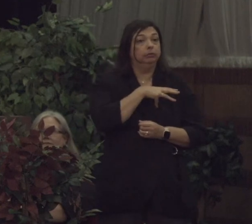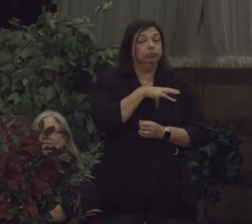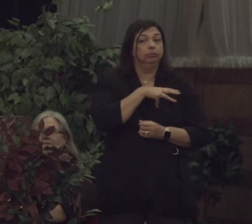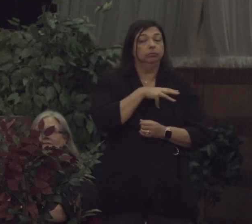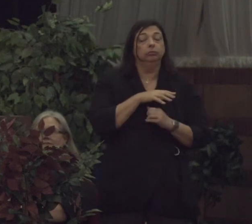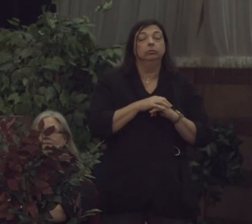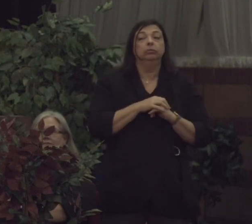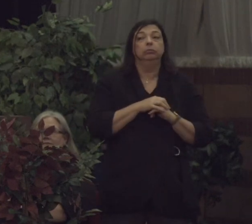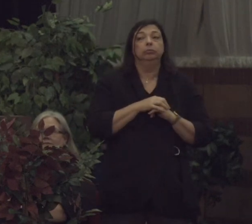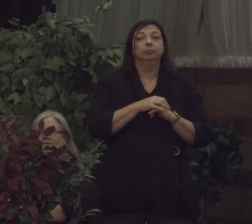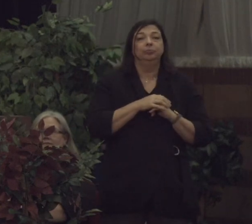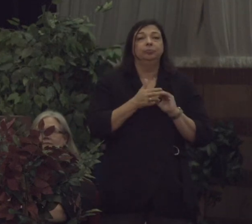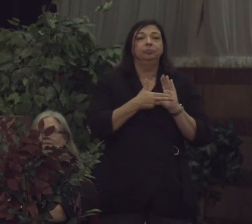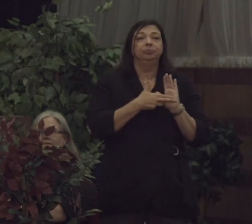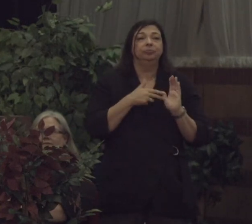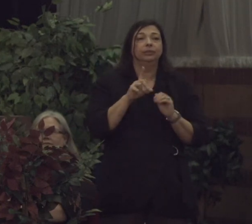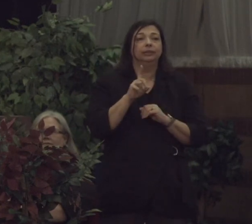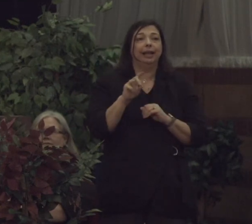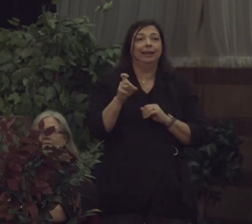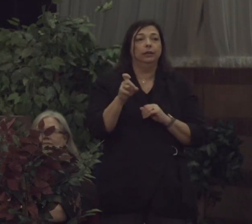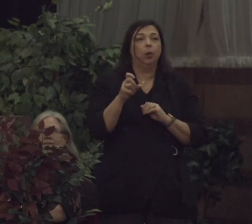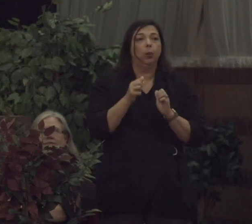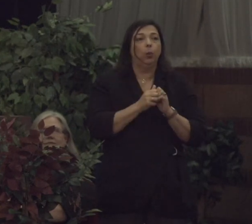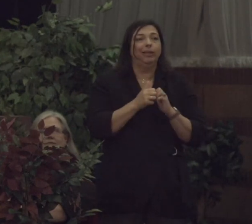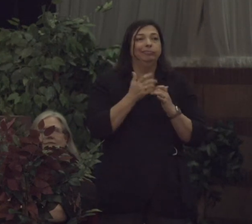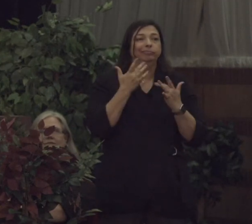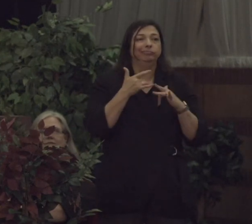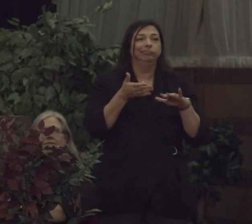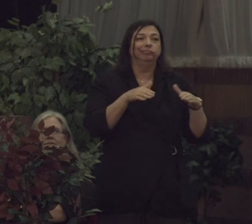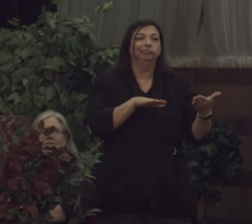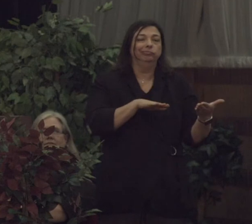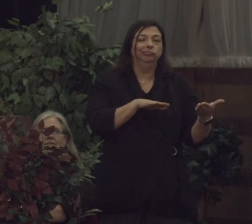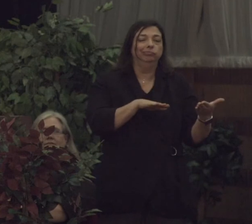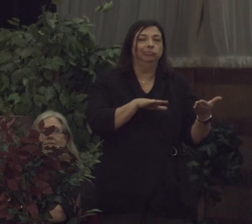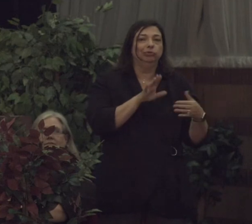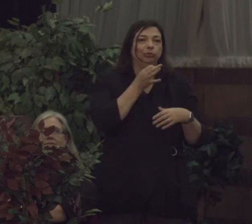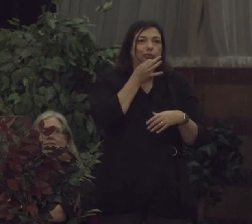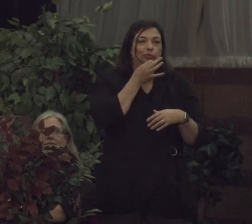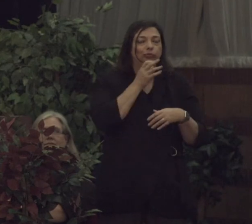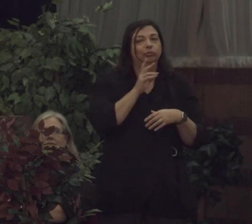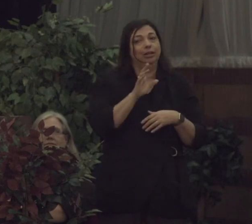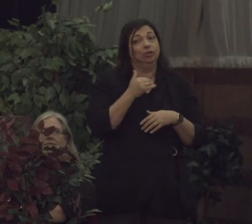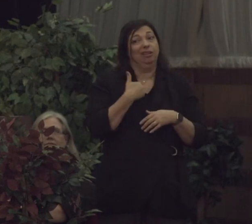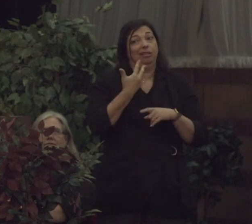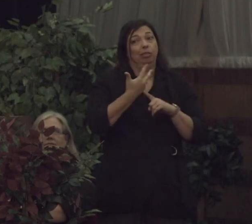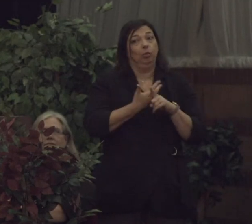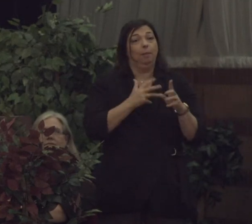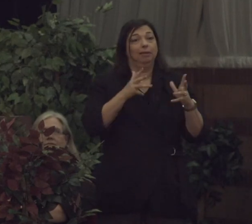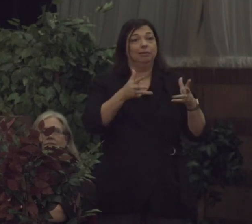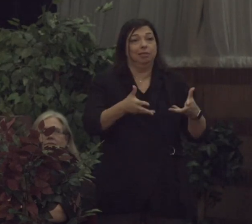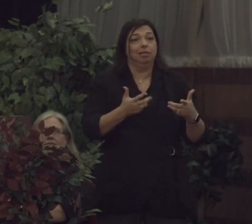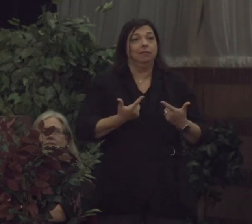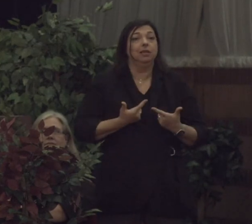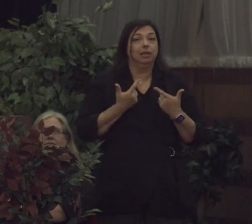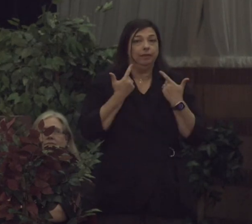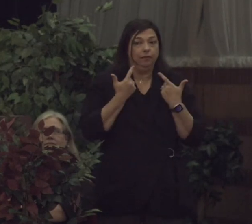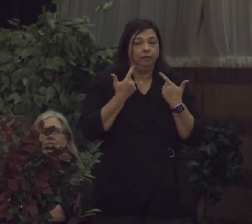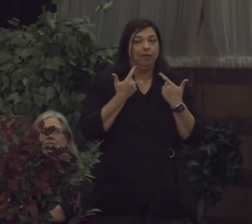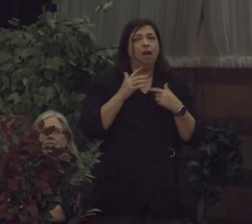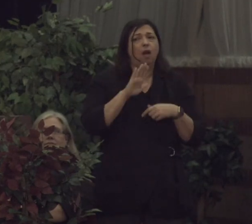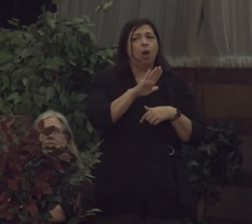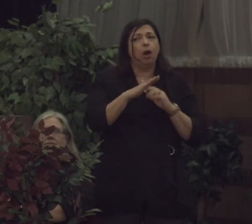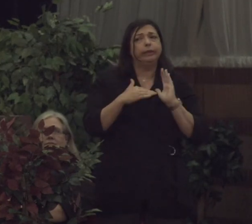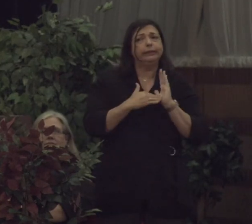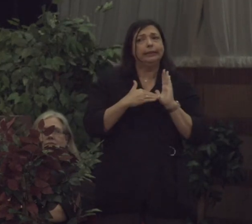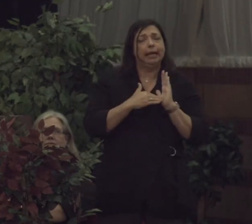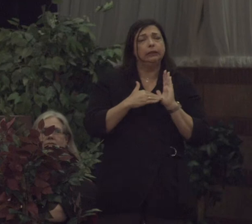Mercy, diagnosed with a terminal illness, who was told that she'd have 3 months to live. Her